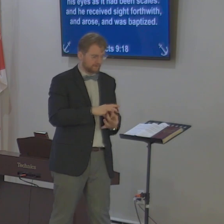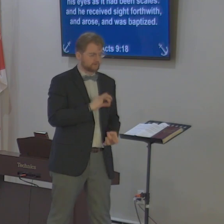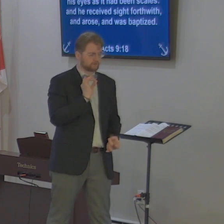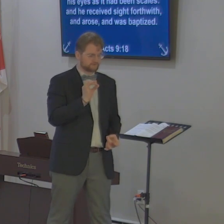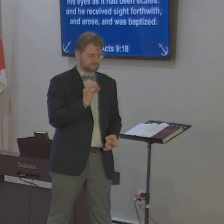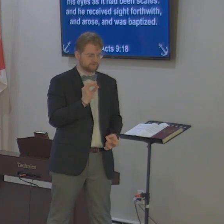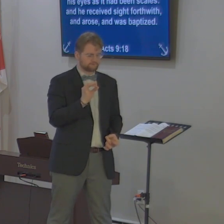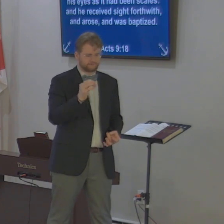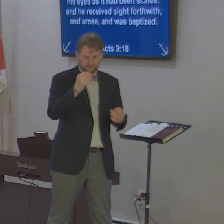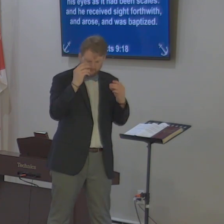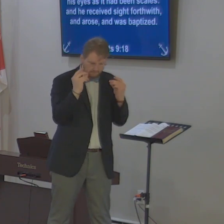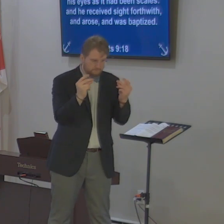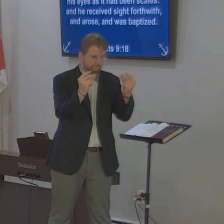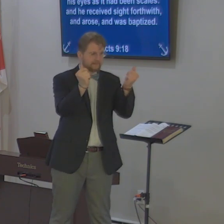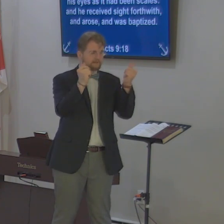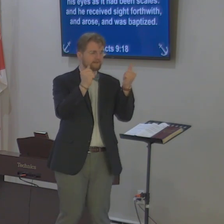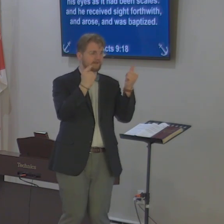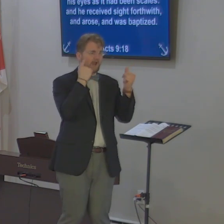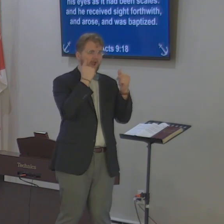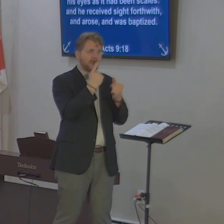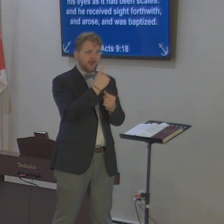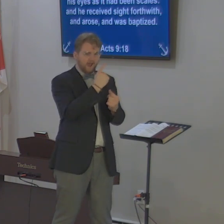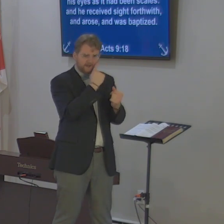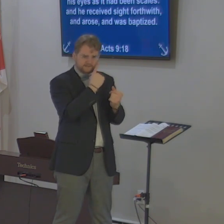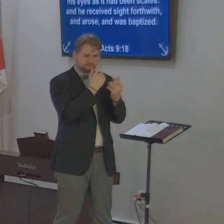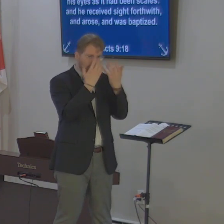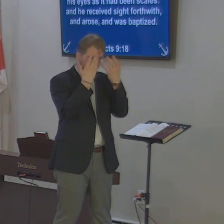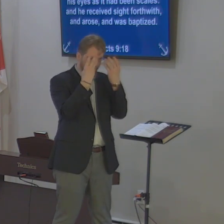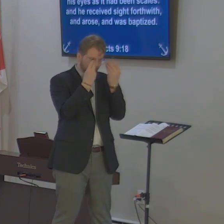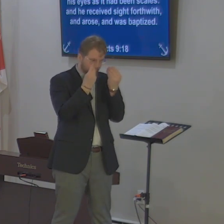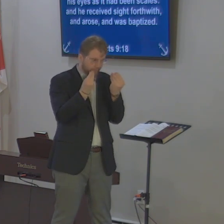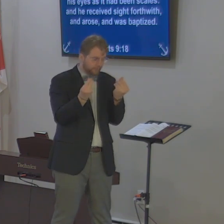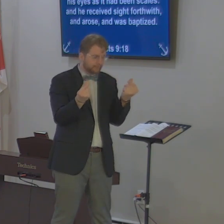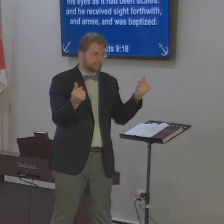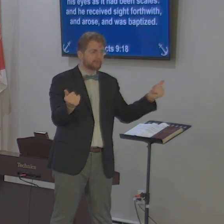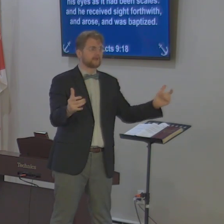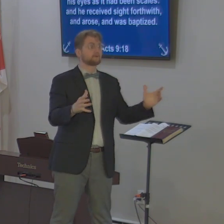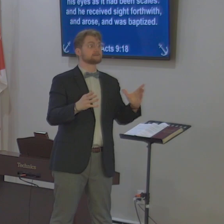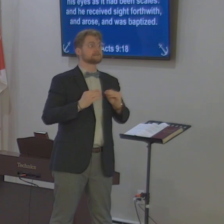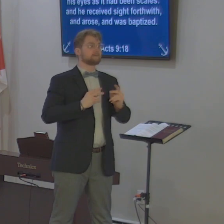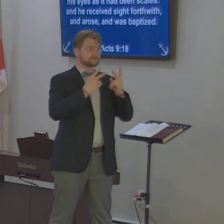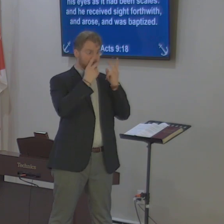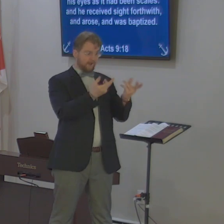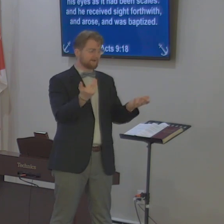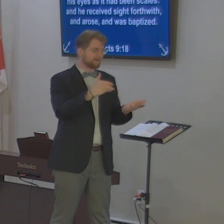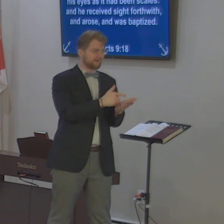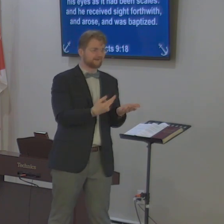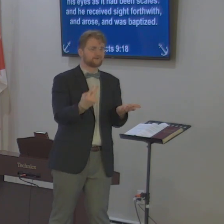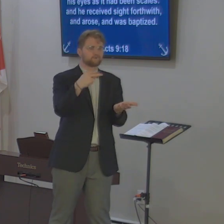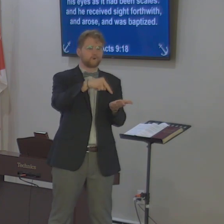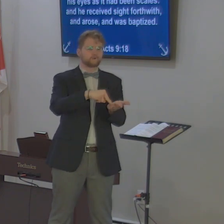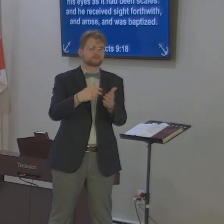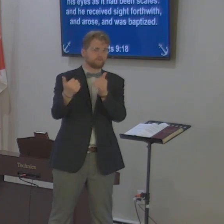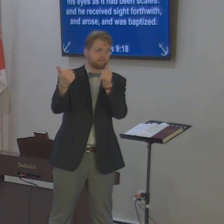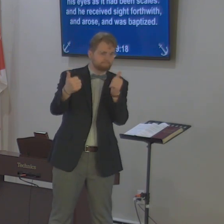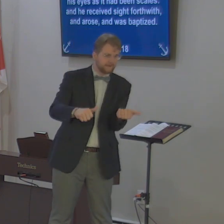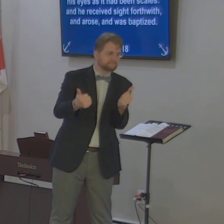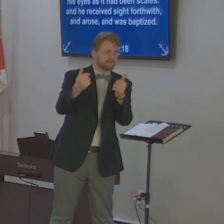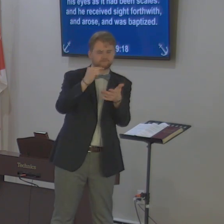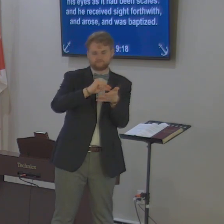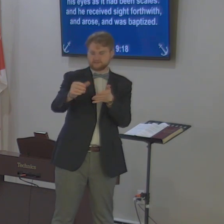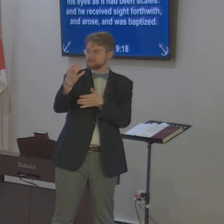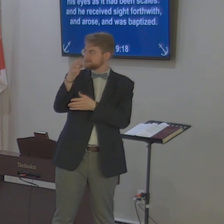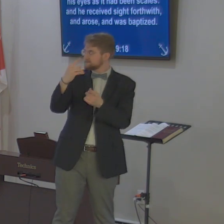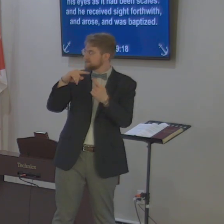18, there fell from his eyes, it had been scales, and he received sight forthwith and arose and was baptized. Verse 19, and when he had